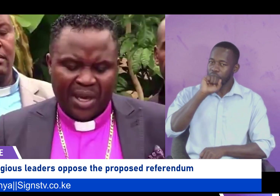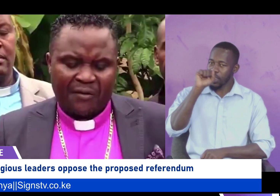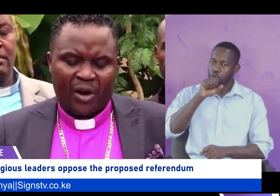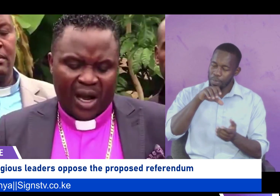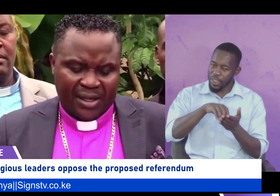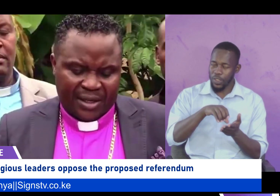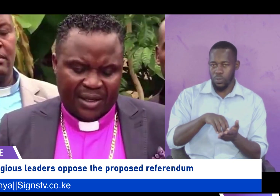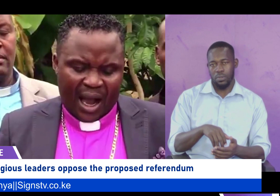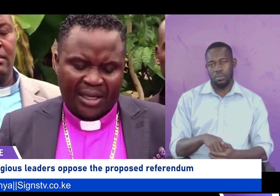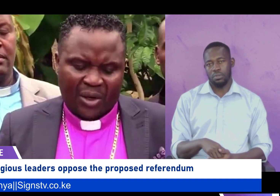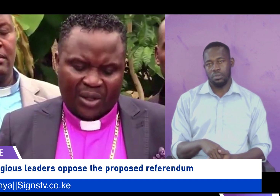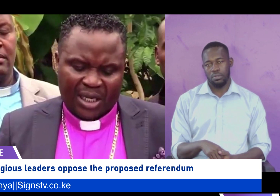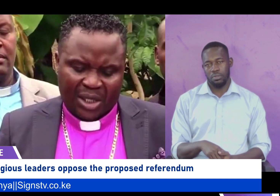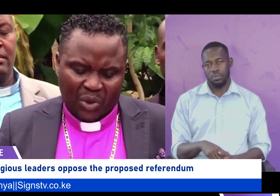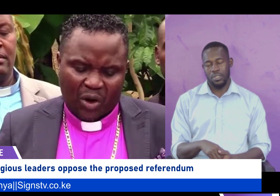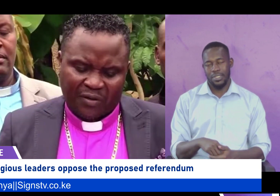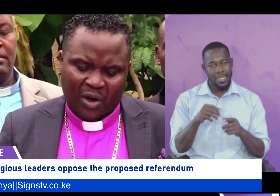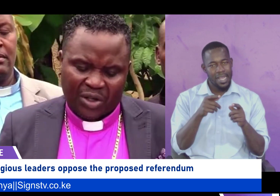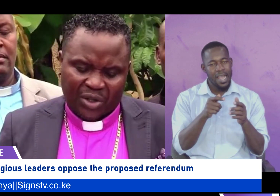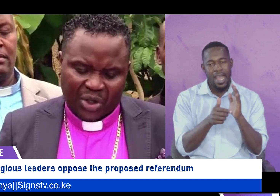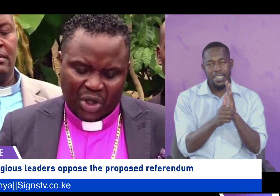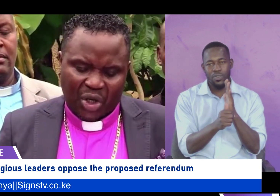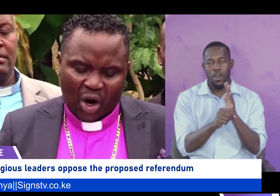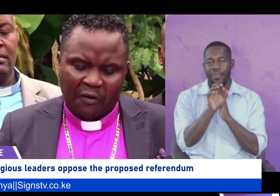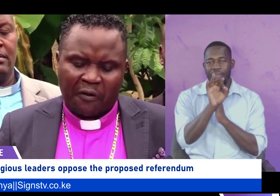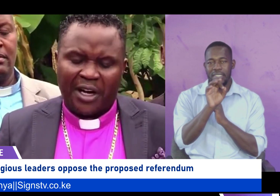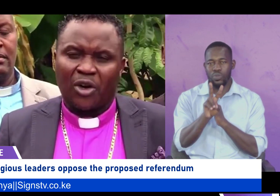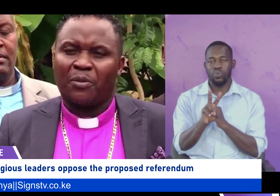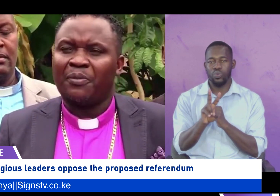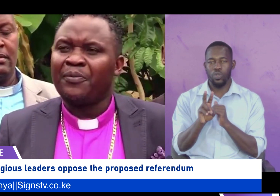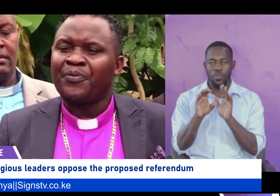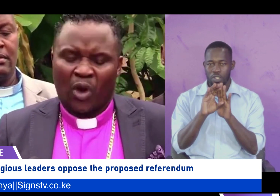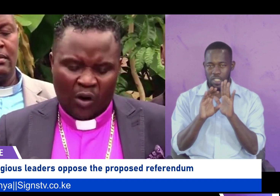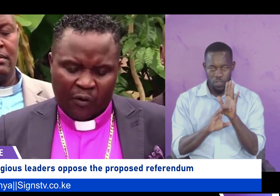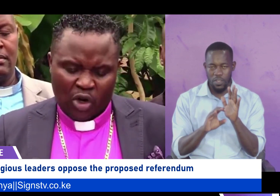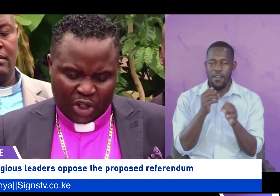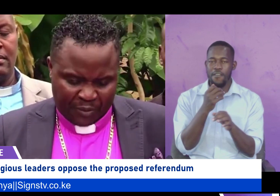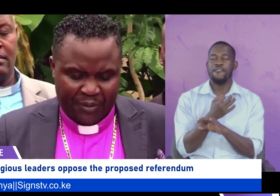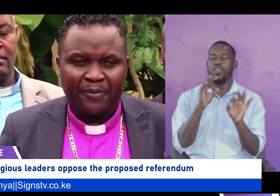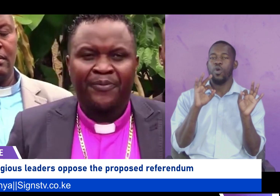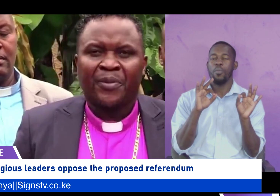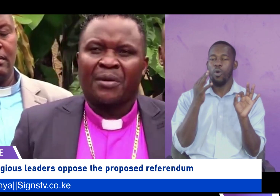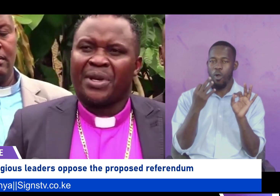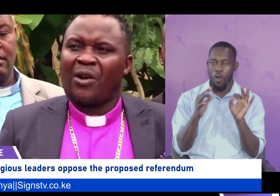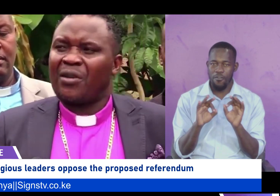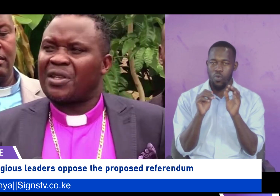bill violates Article 32 of the Constitution of freedom of worship, because